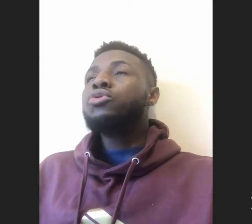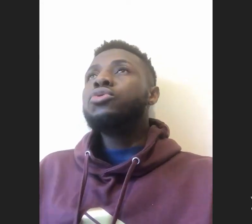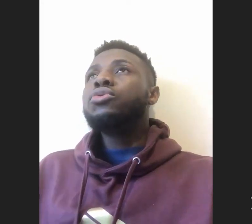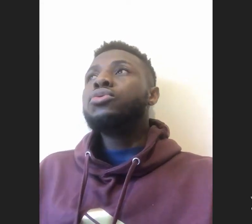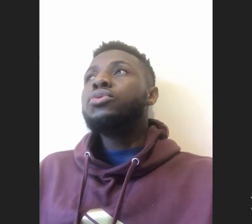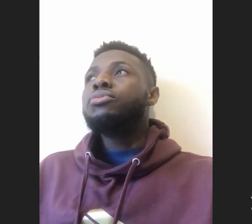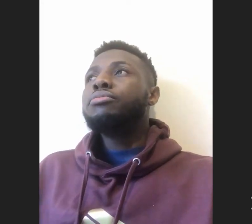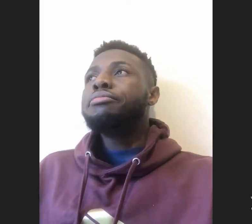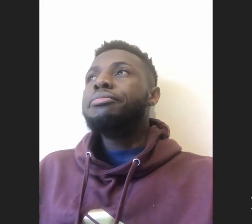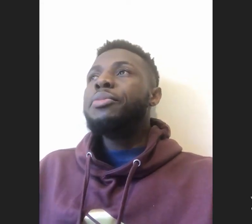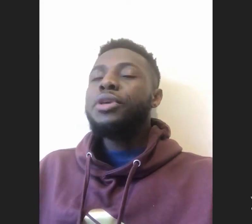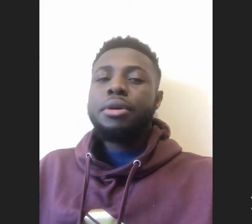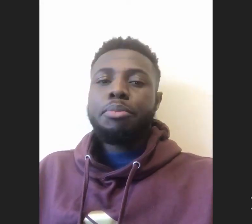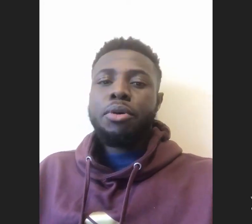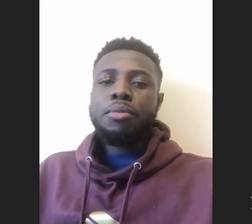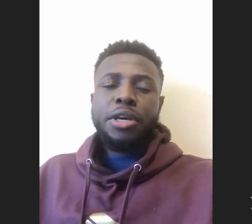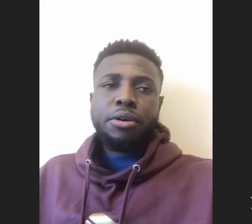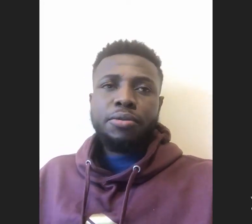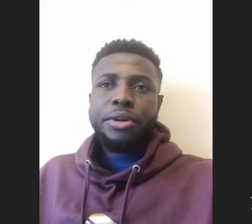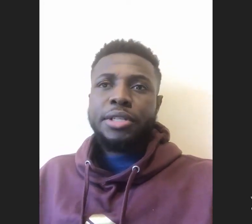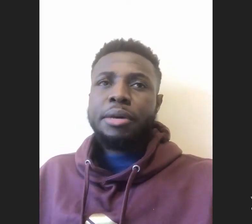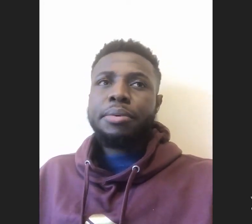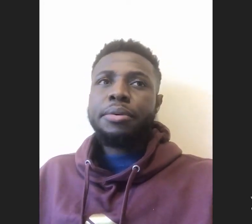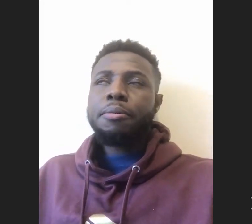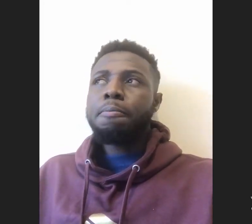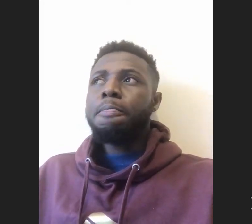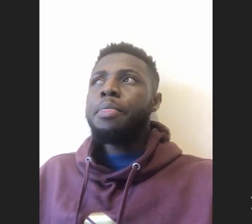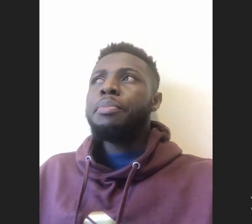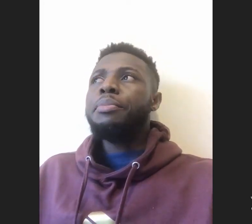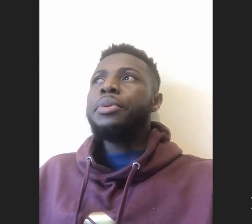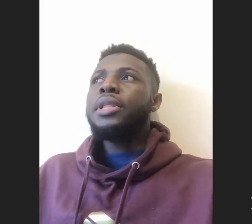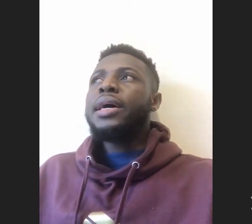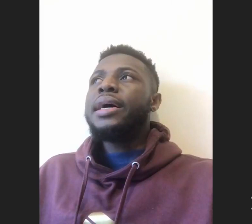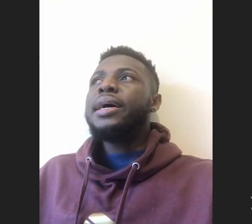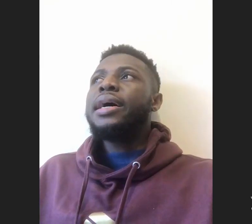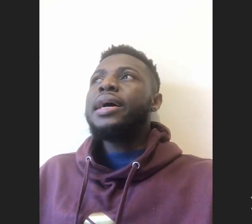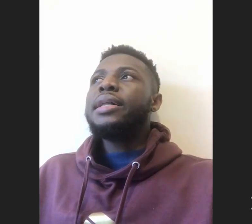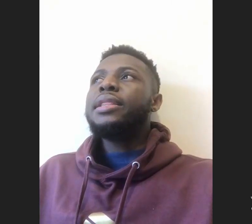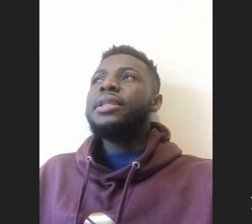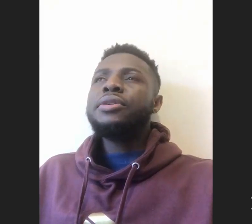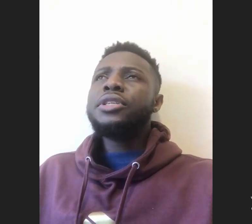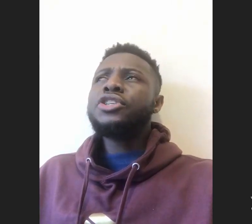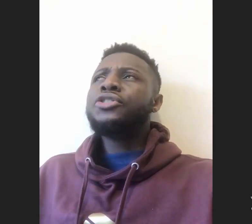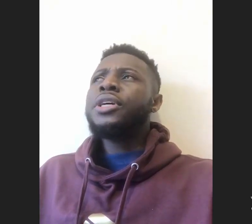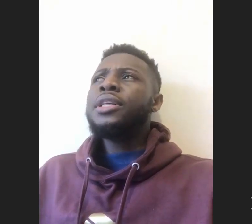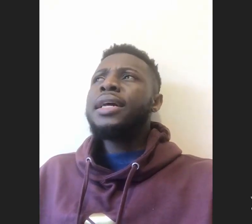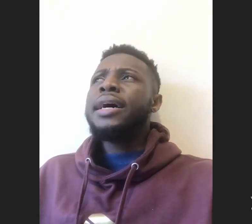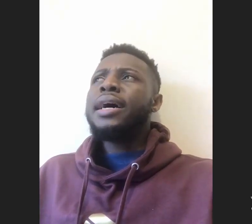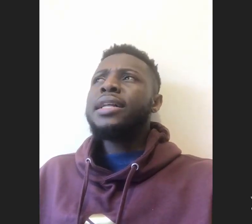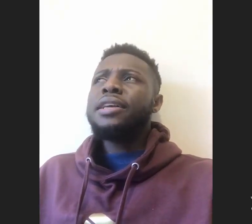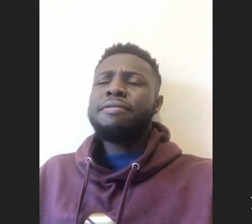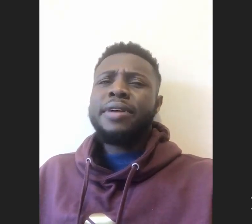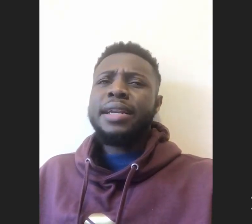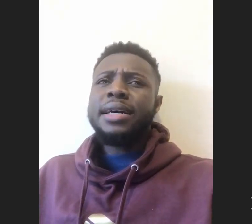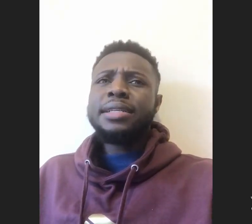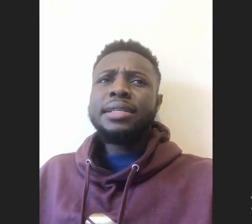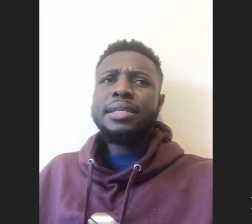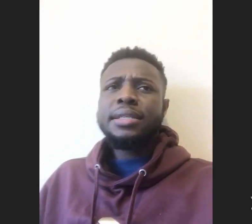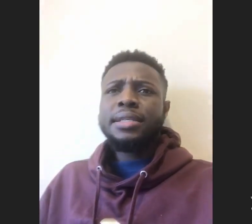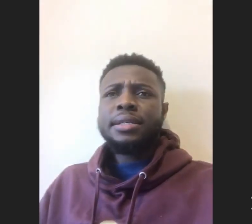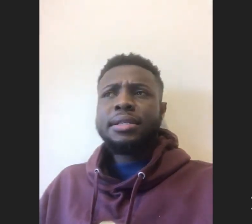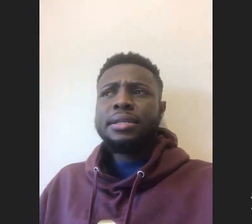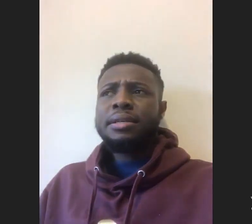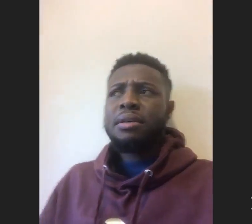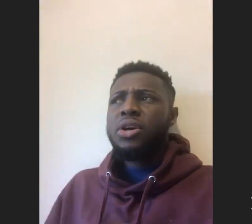to do maybe public health, for example, but there is this training that I had in